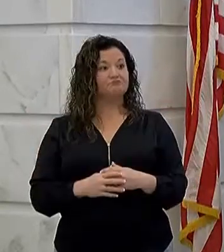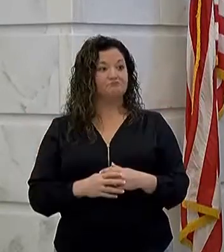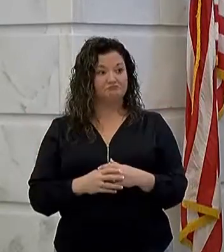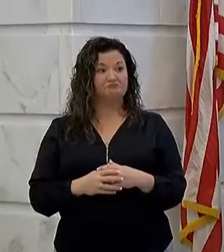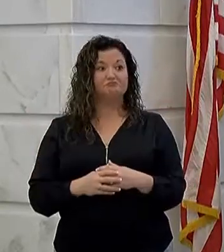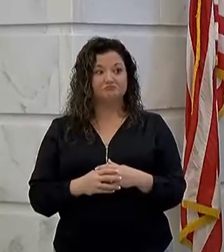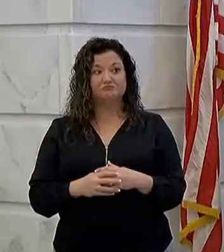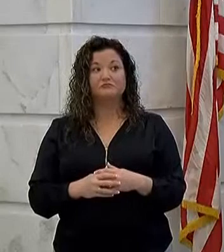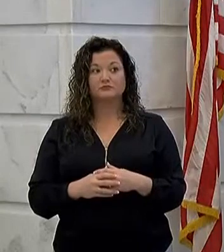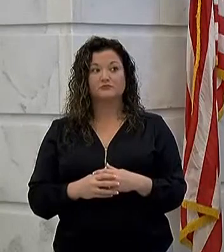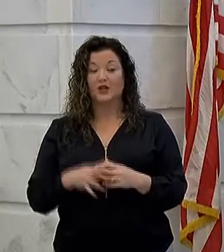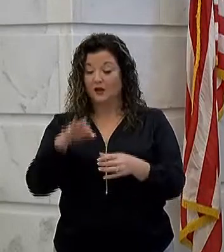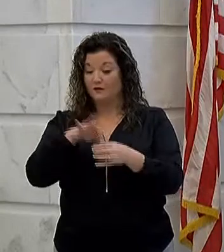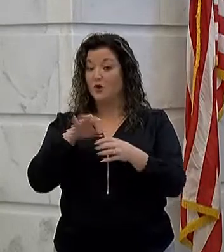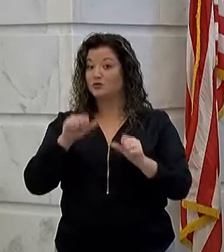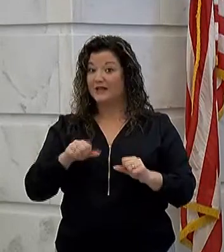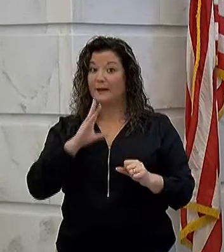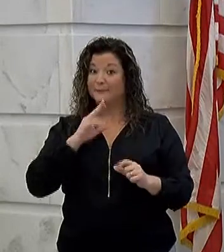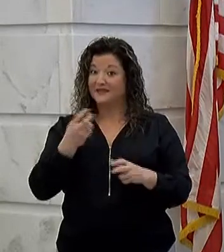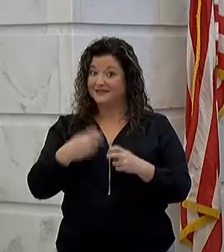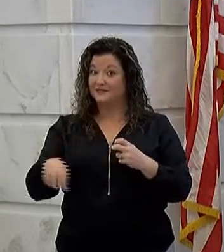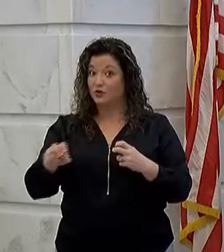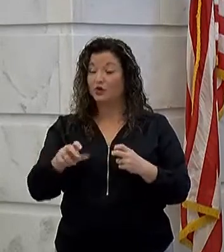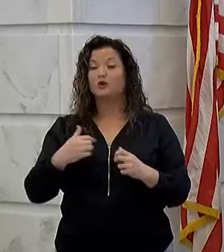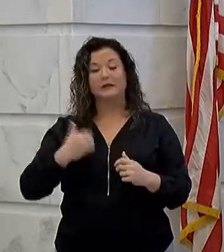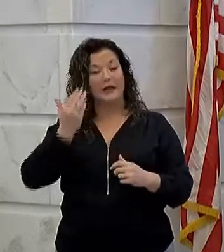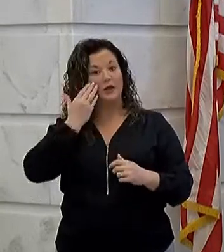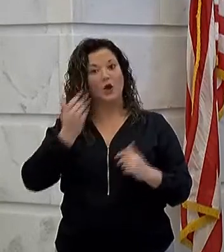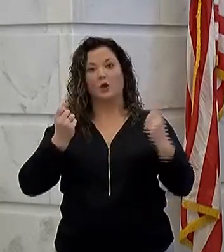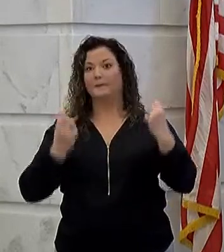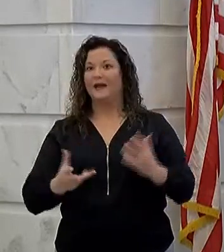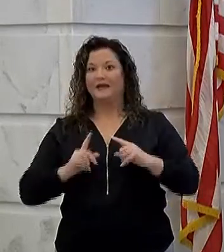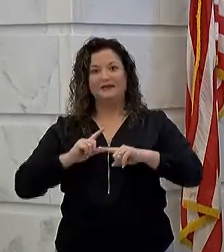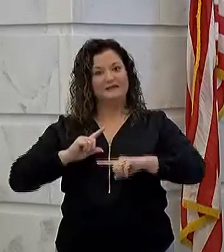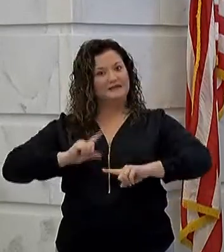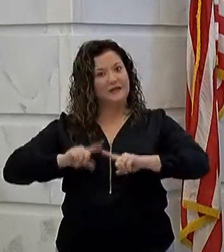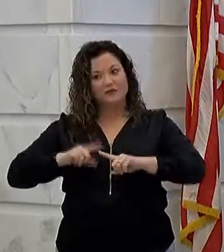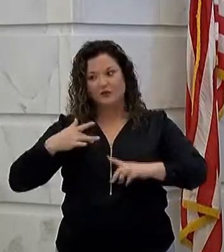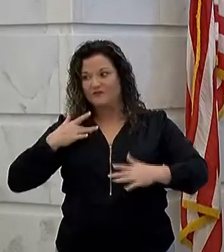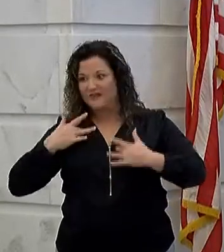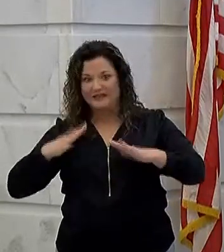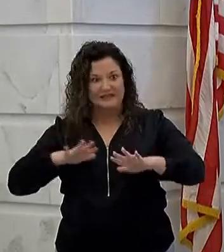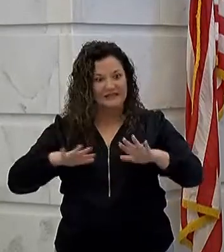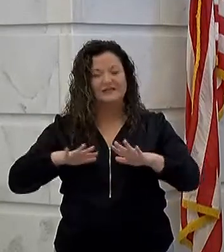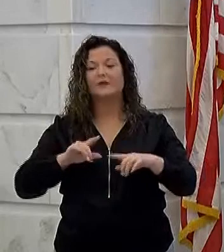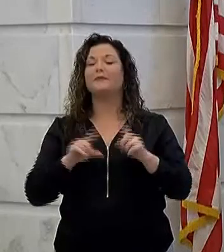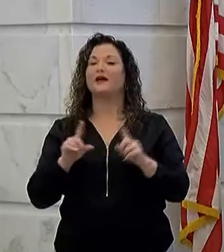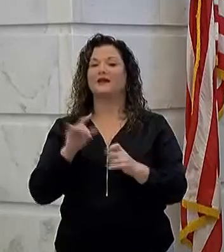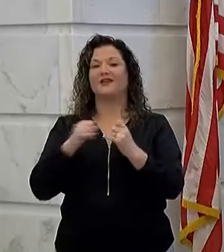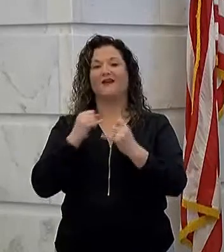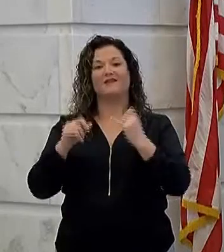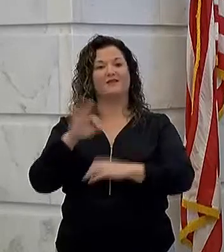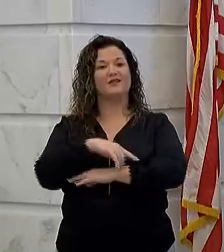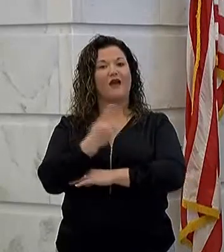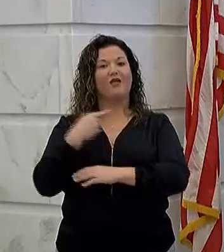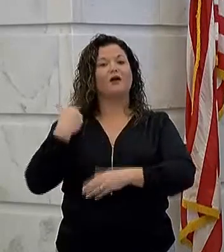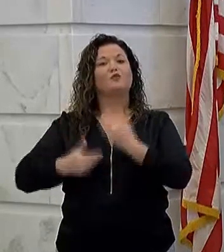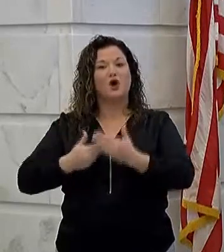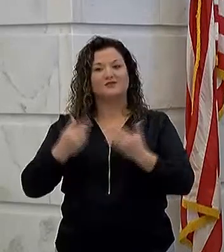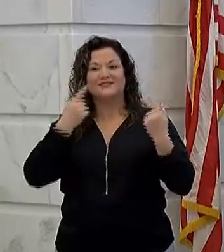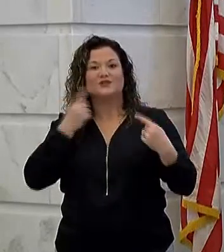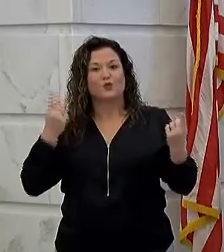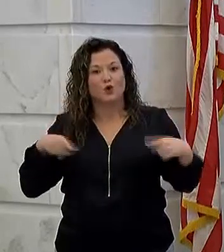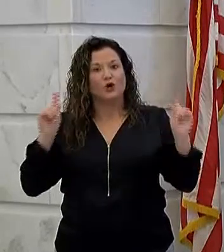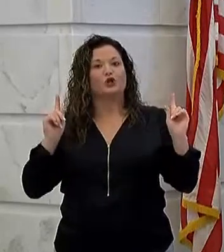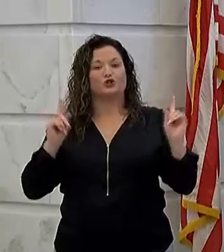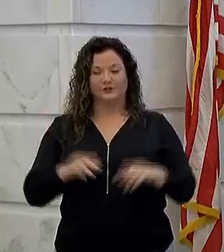Votes can be difficult, and I know that there are a lot of different feelings, but I think at the end of the day, the process worked. And